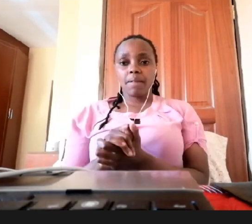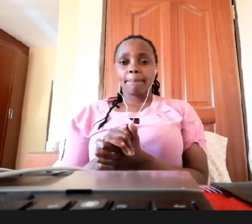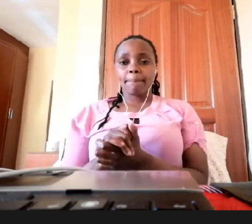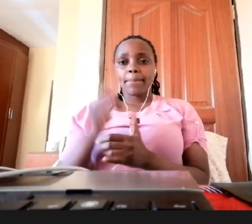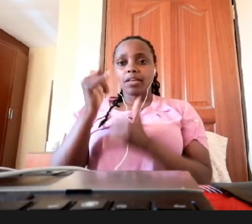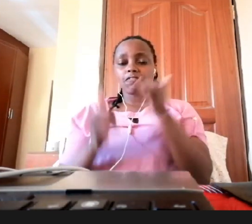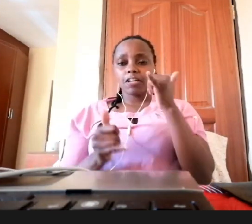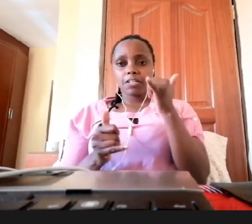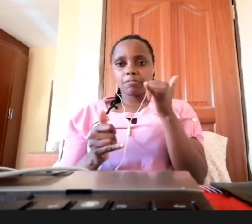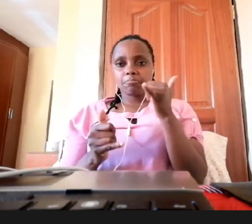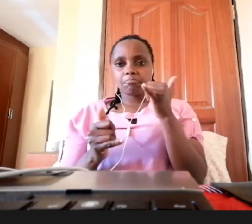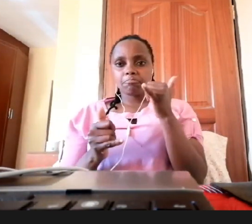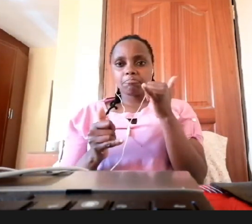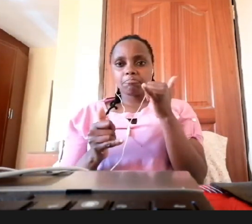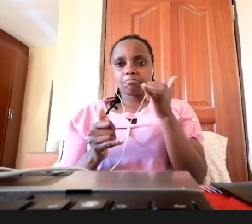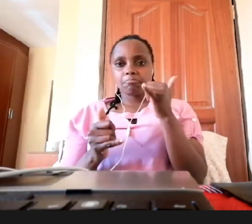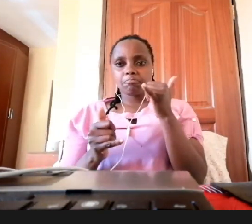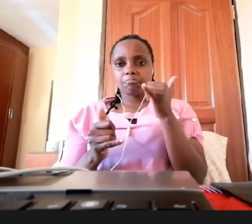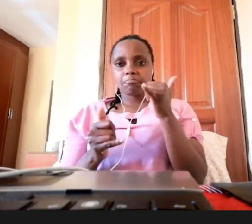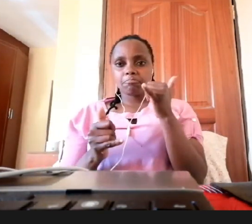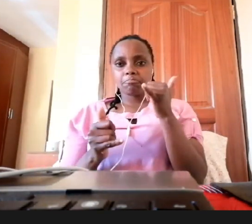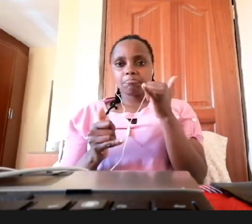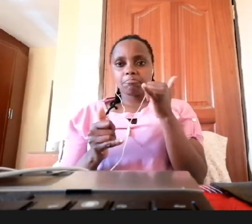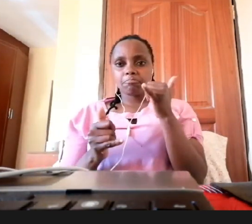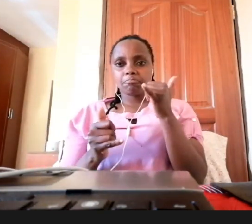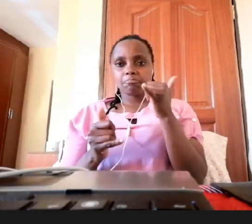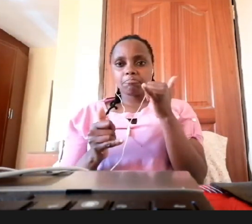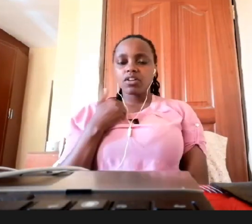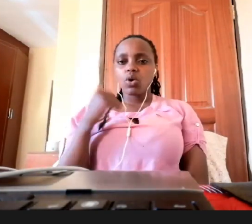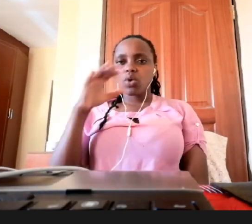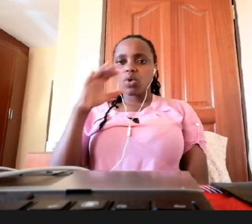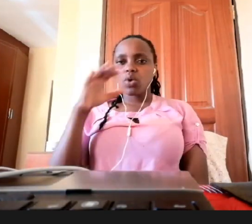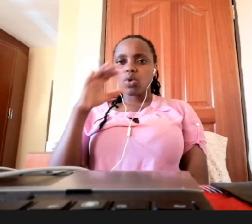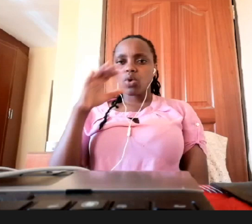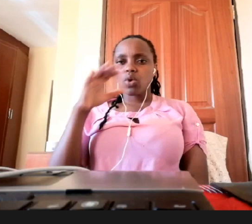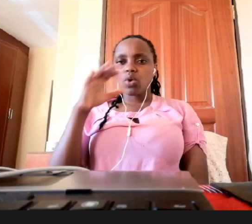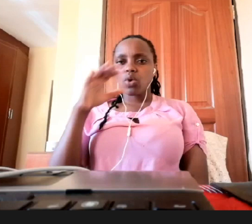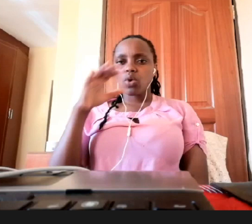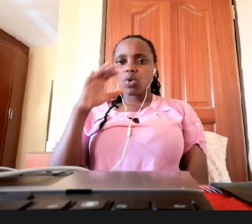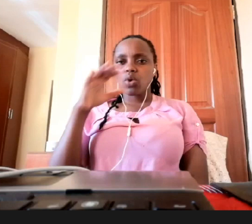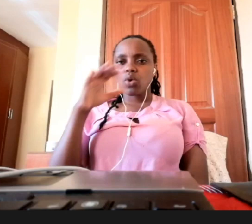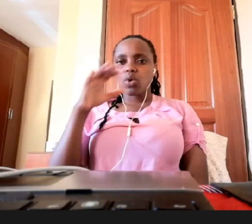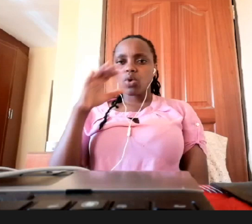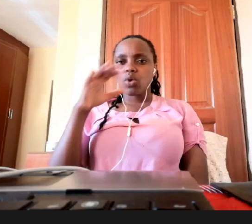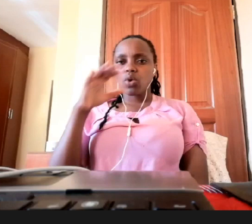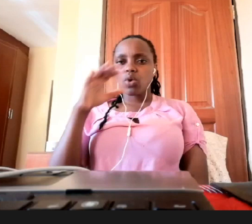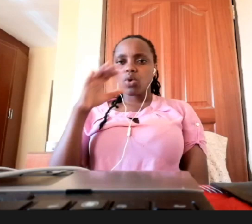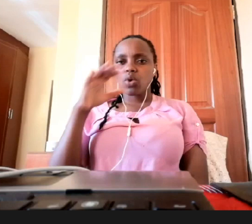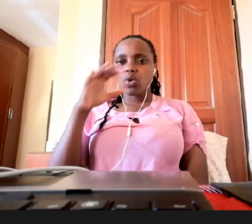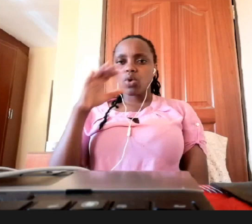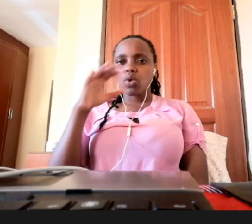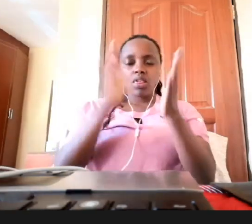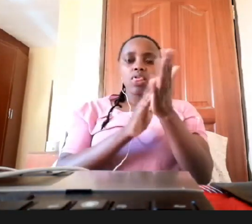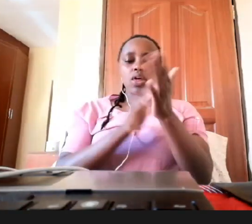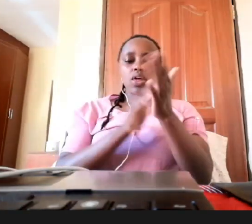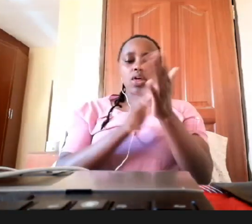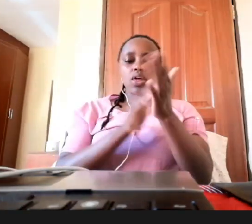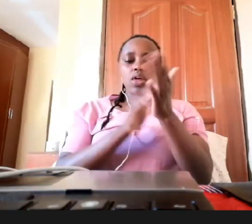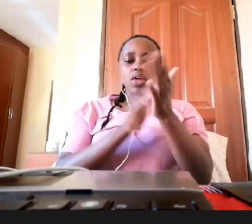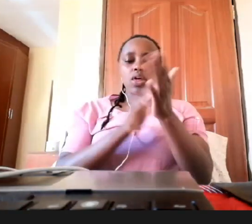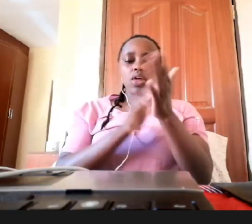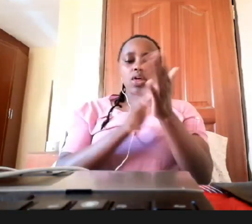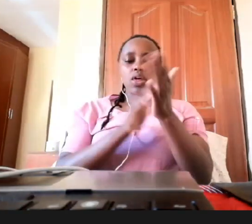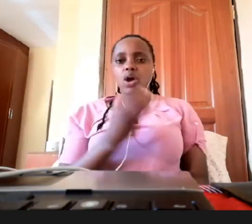Finally, we also lack monitoring mechanisms for the recommendations given by the committee